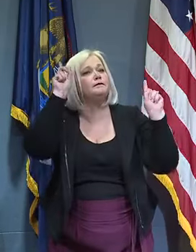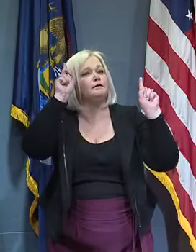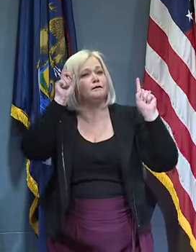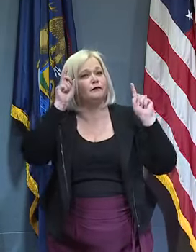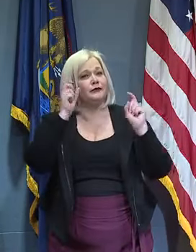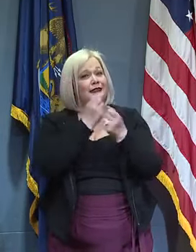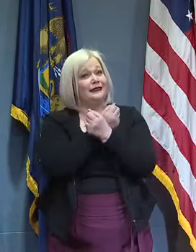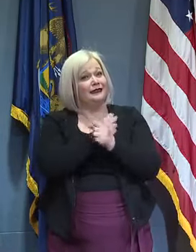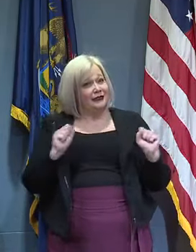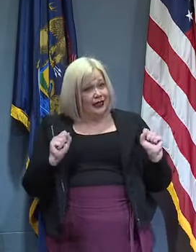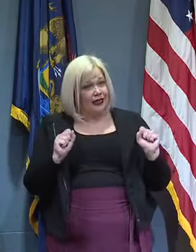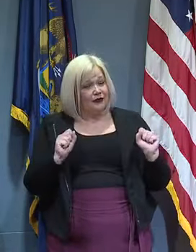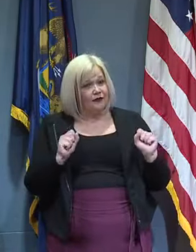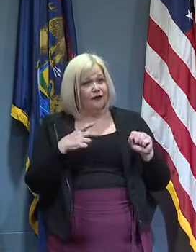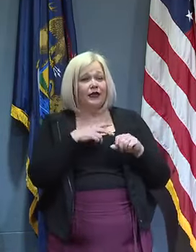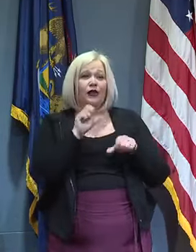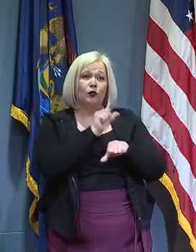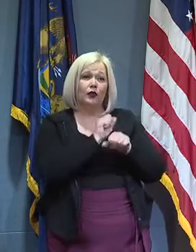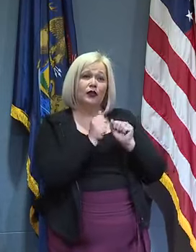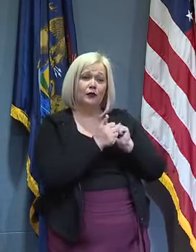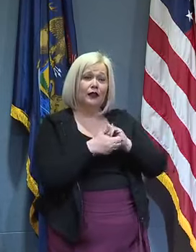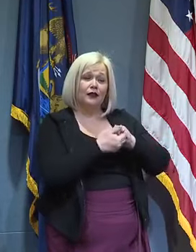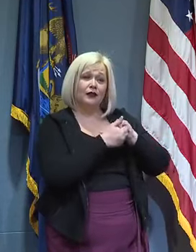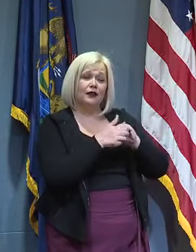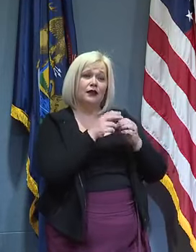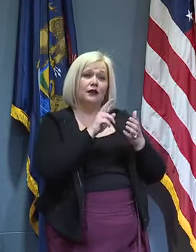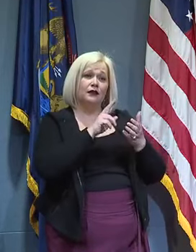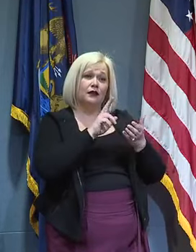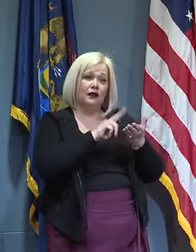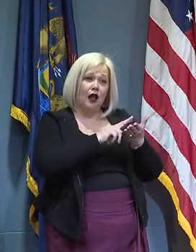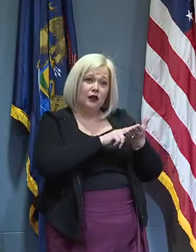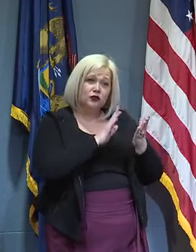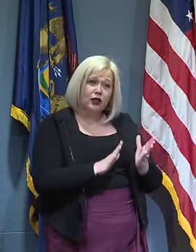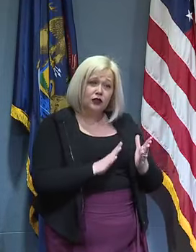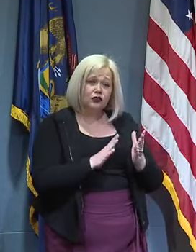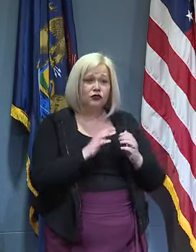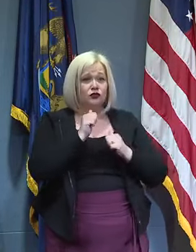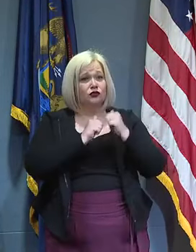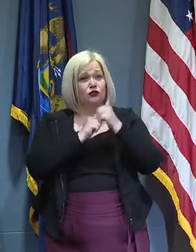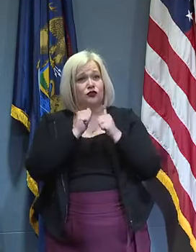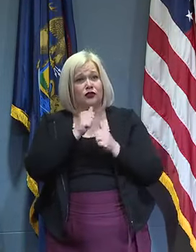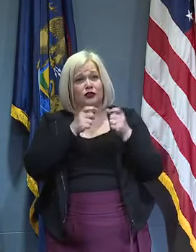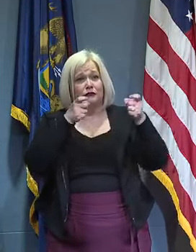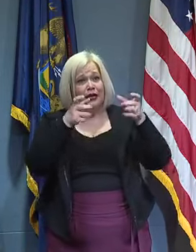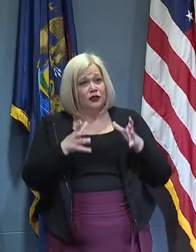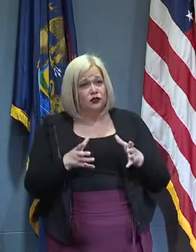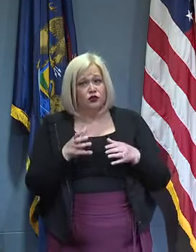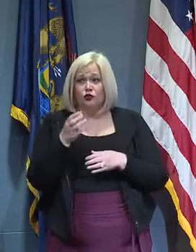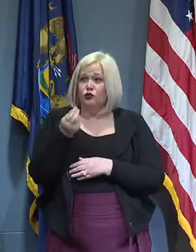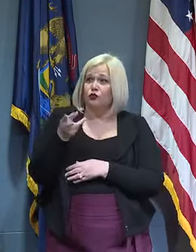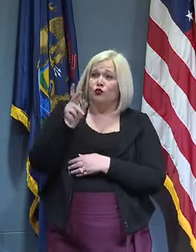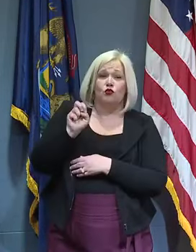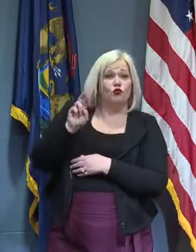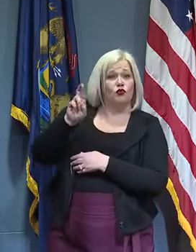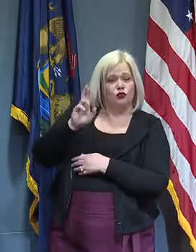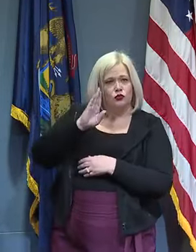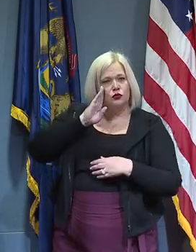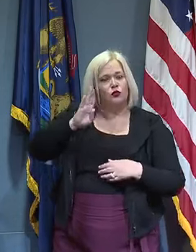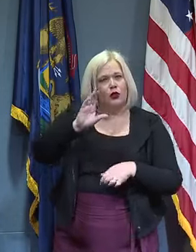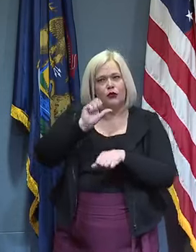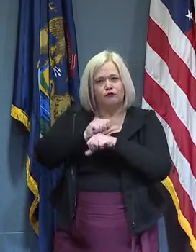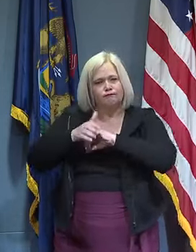partnership with our contractors, our construction managers, our owners. We will rise to meet the